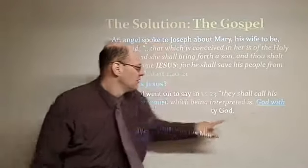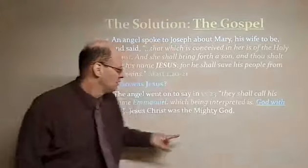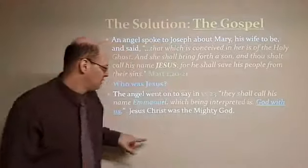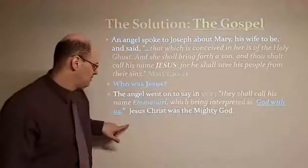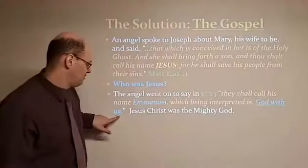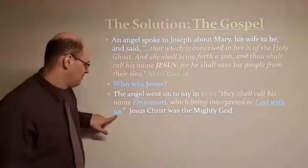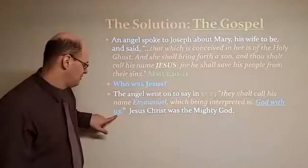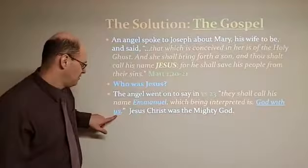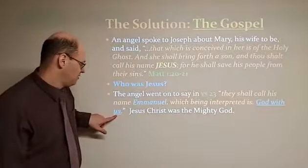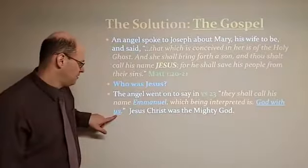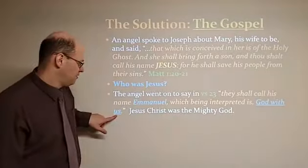underline